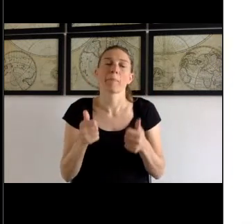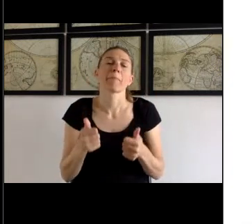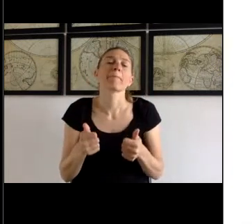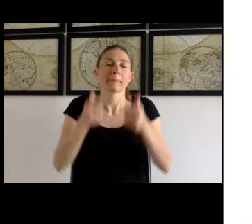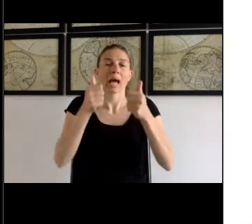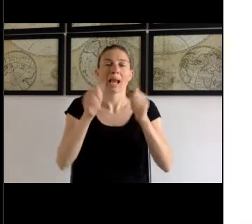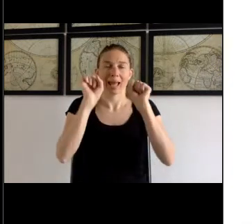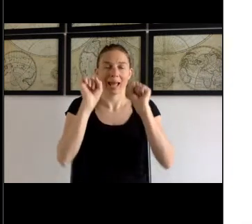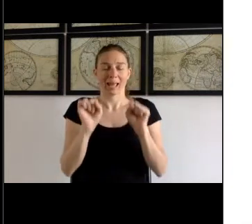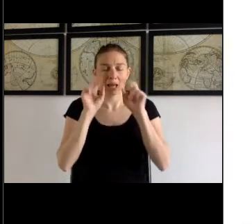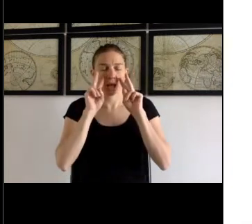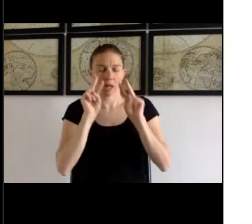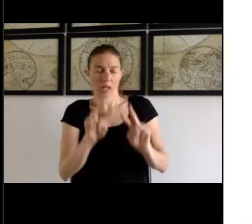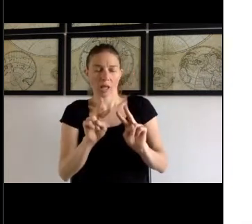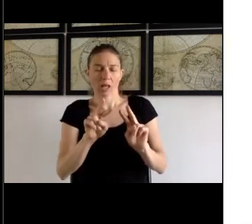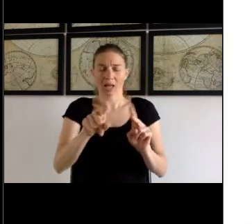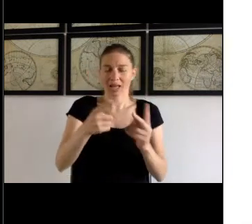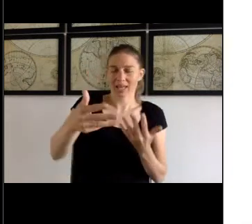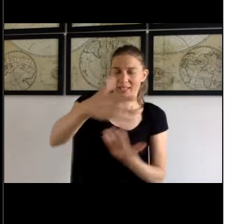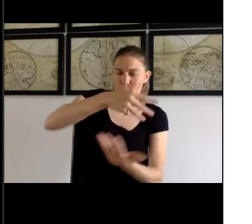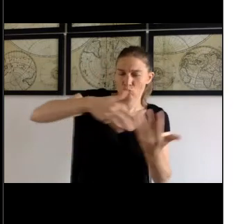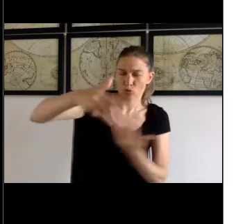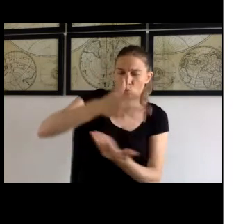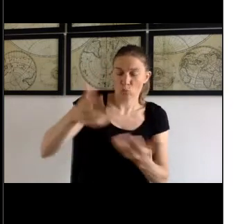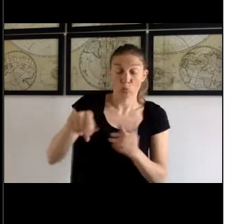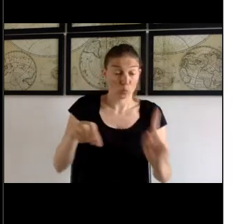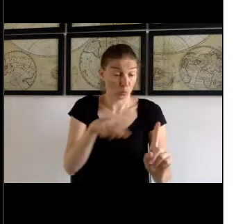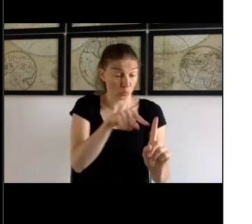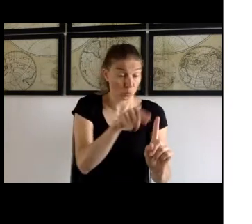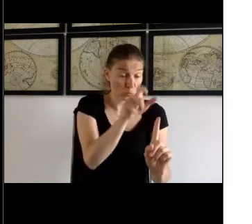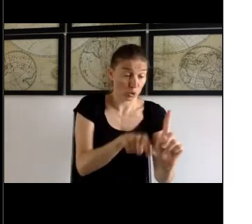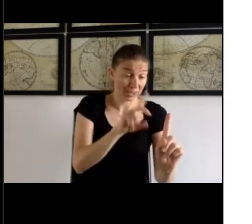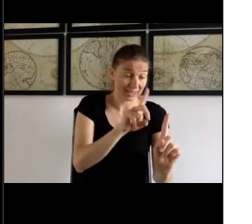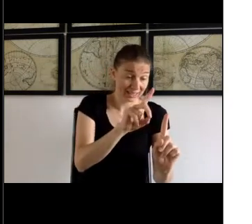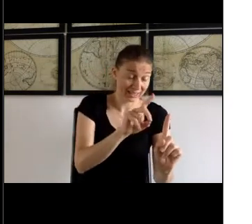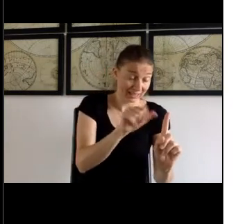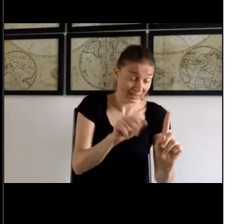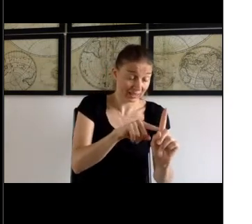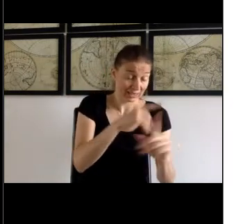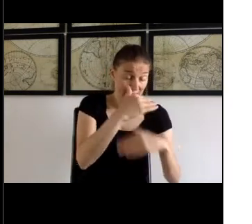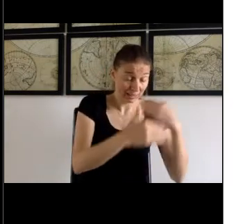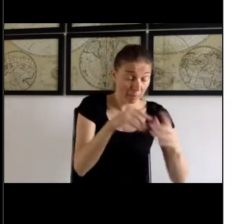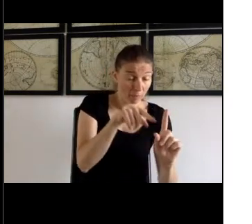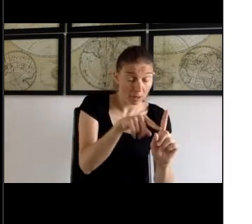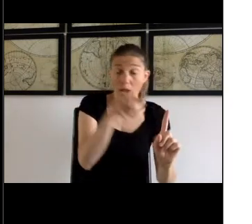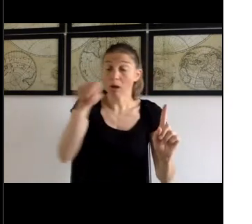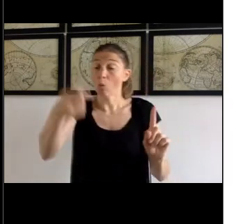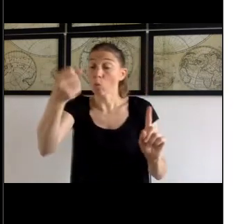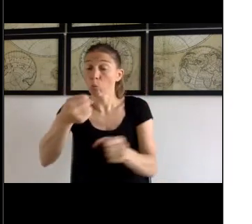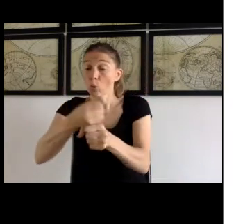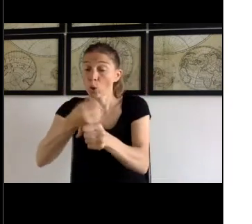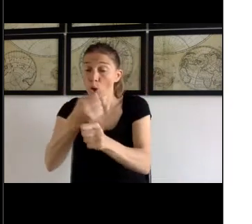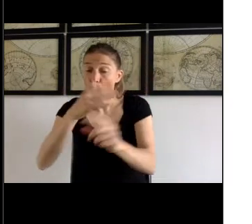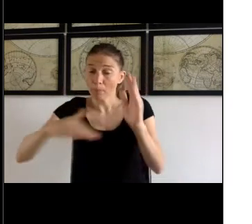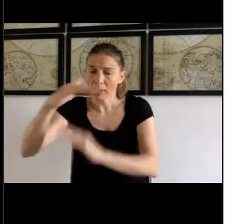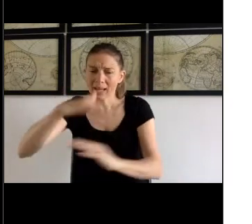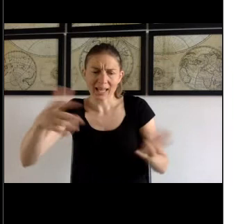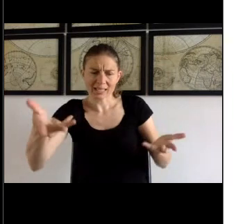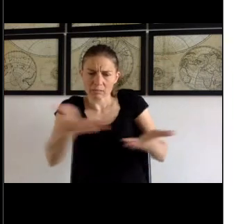and the activity. It's evident that this system needs to be monitoring frequently, because